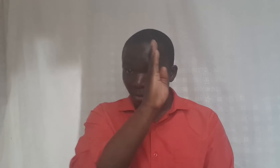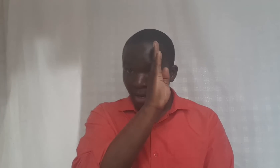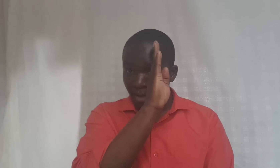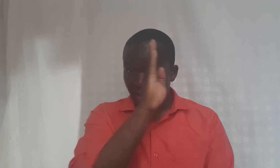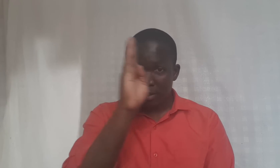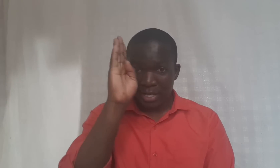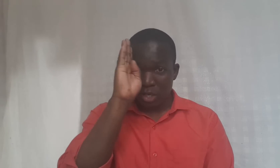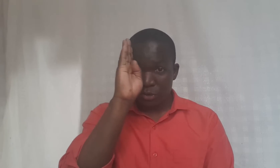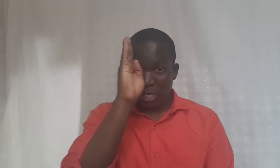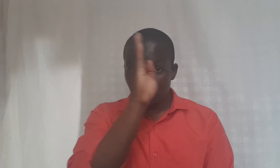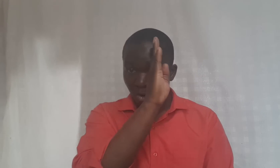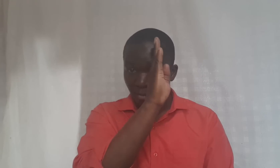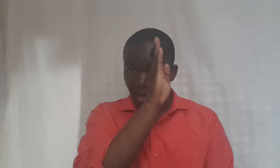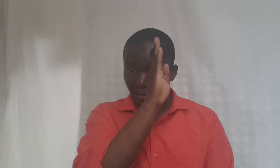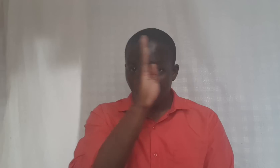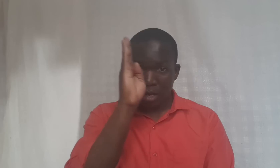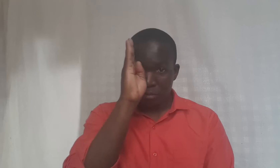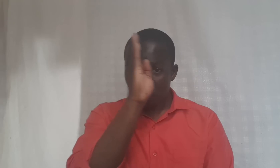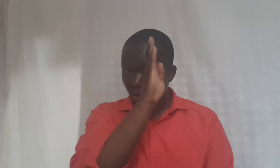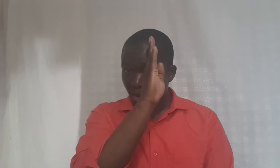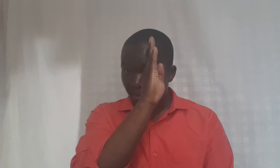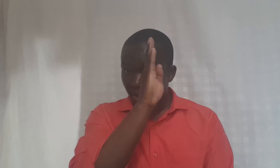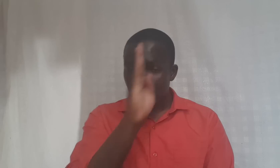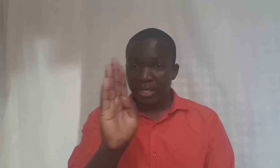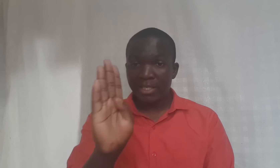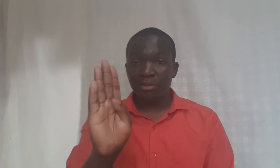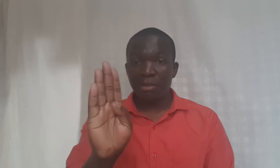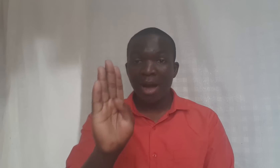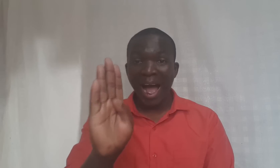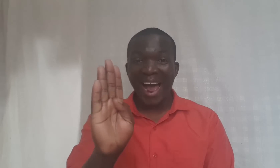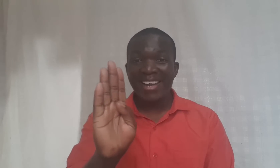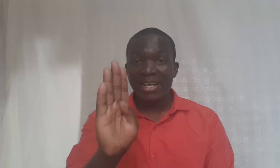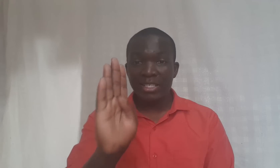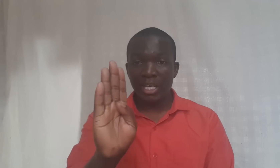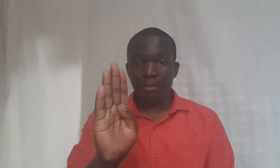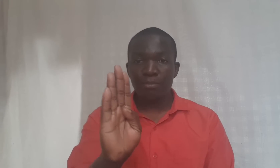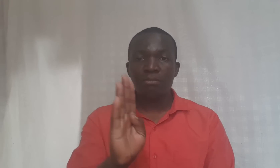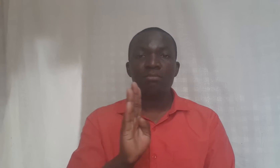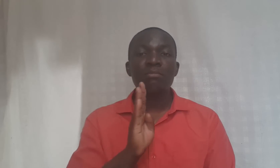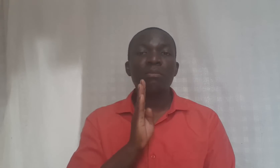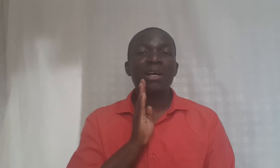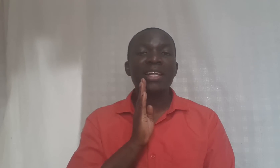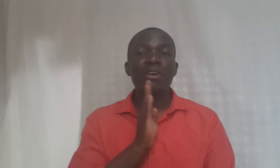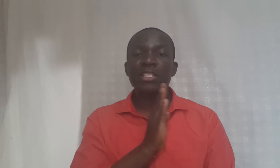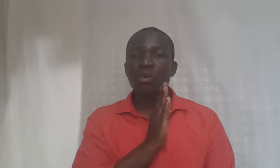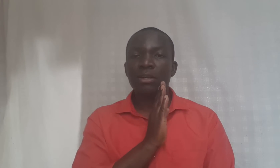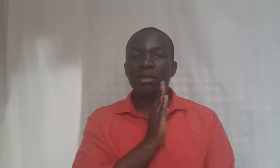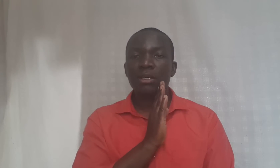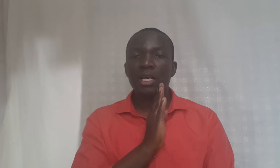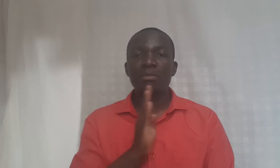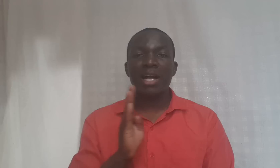Bungoma. That's how we sign Bungoma. Bungoma. The same hand shape. But now this one, it